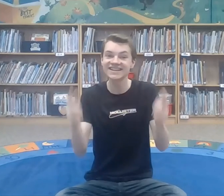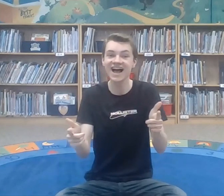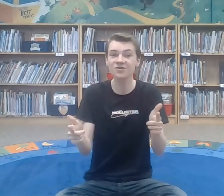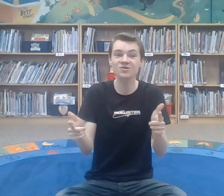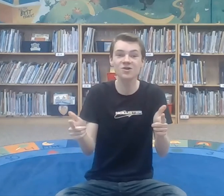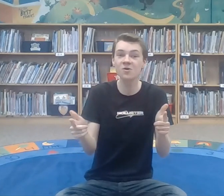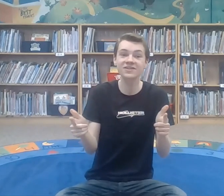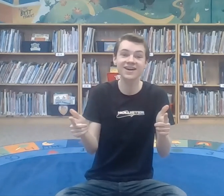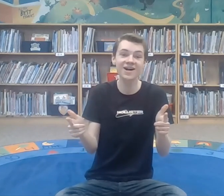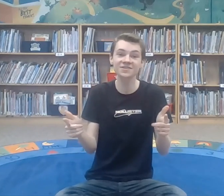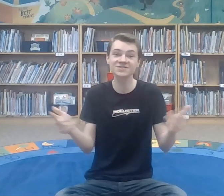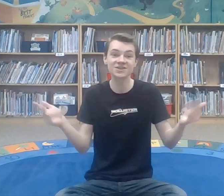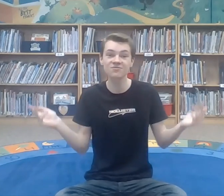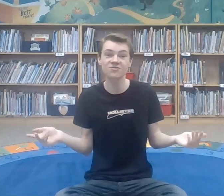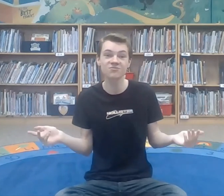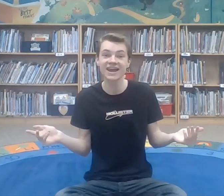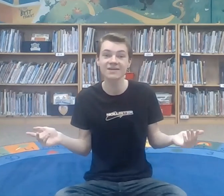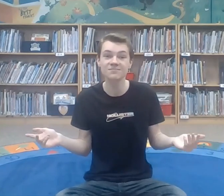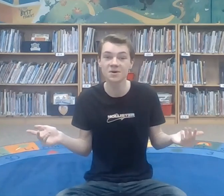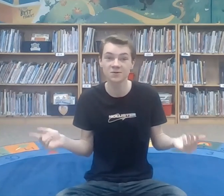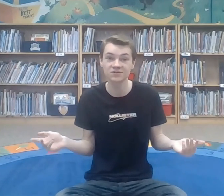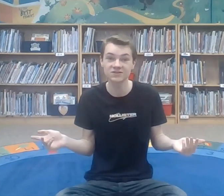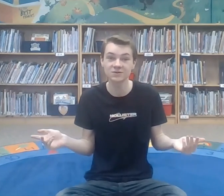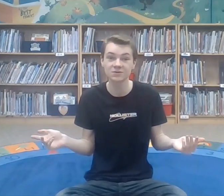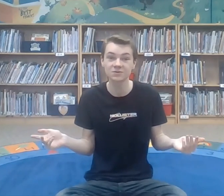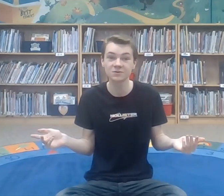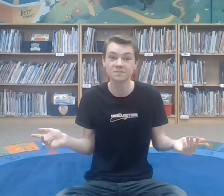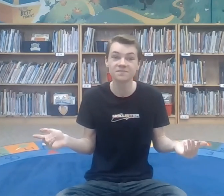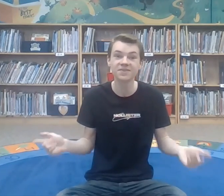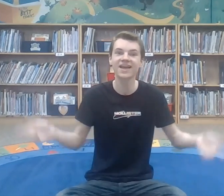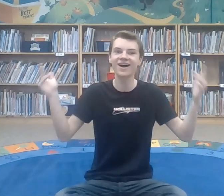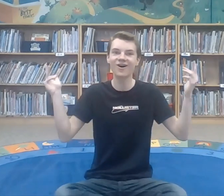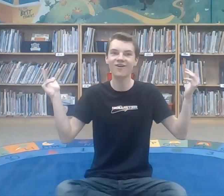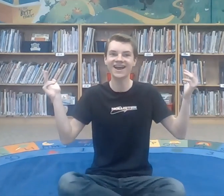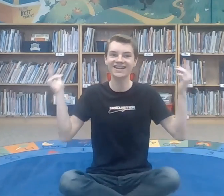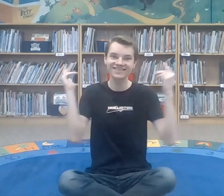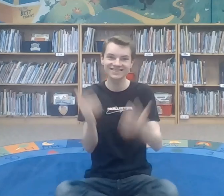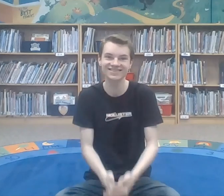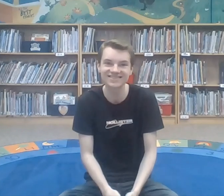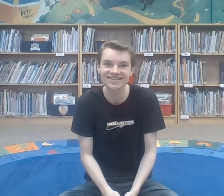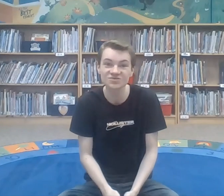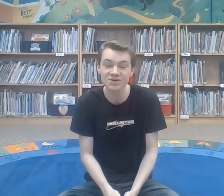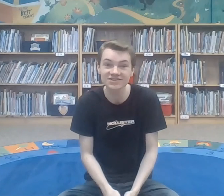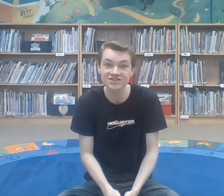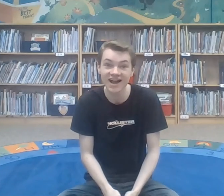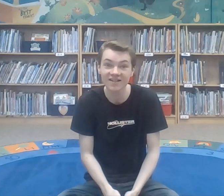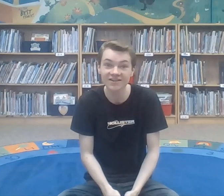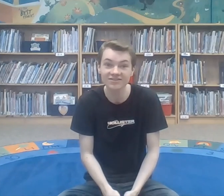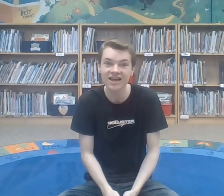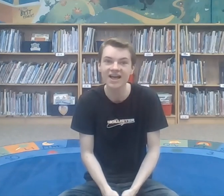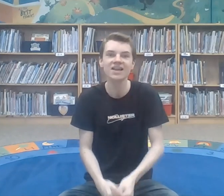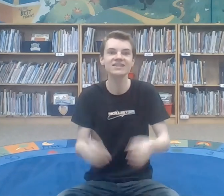Now you know the colors of the rainbow too. All right, this week's challenge is